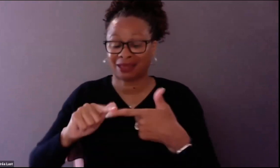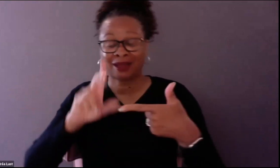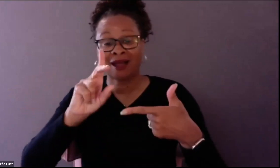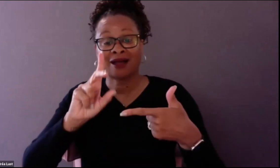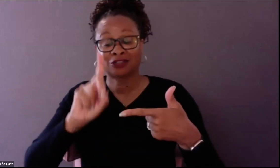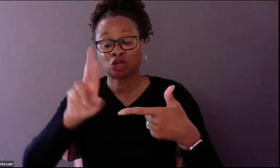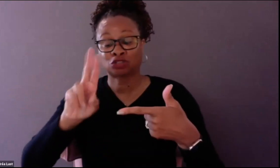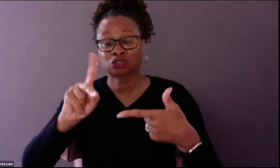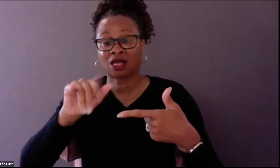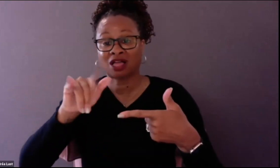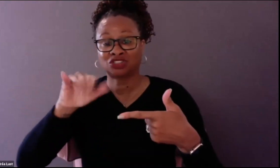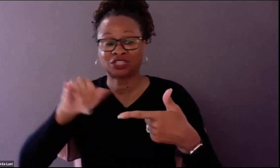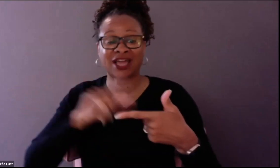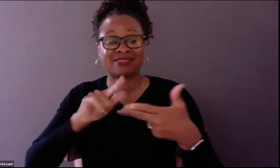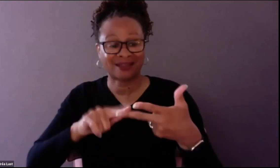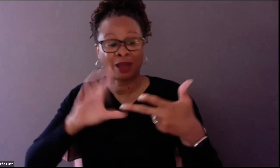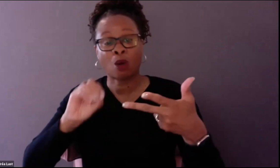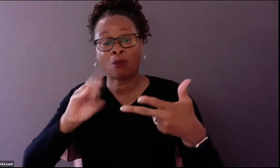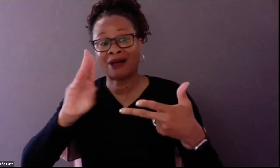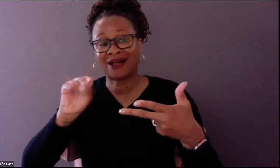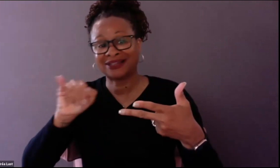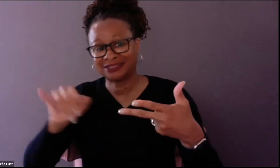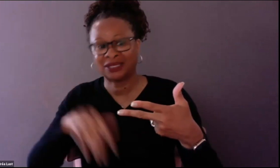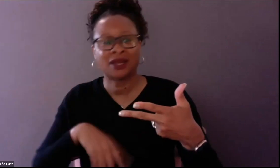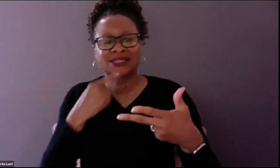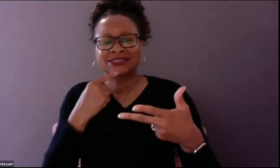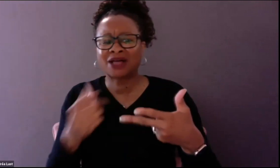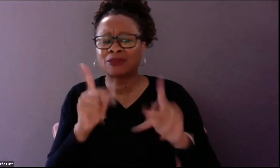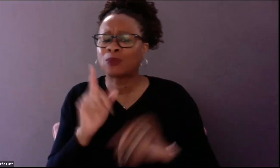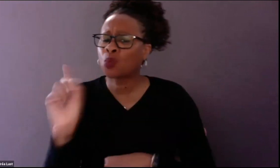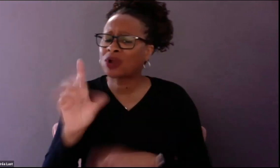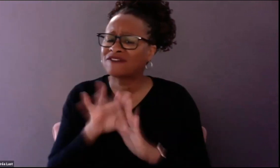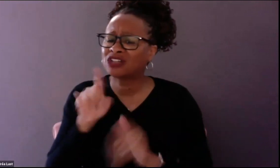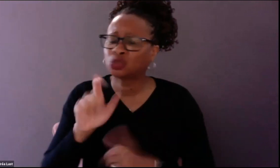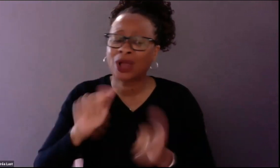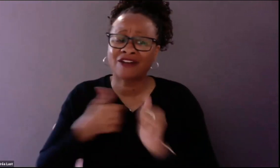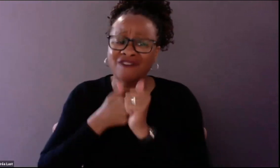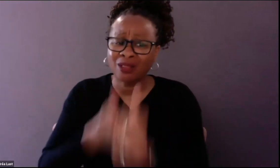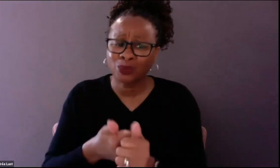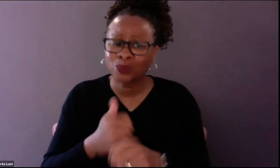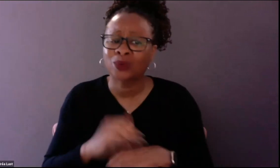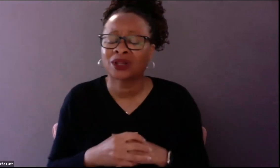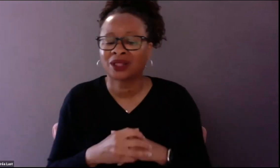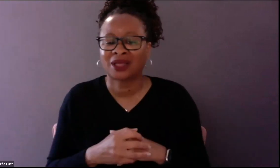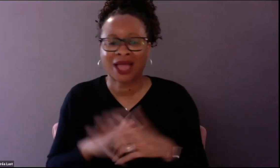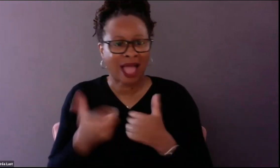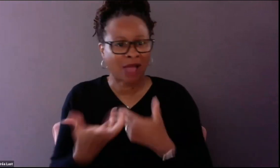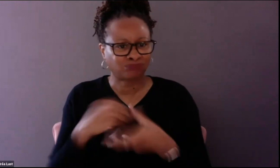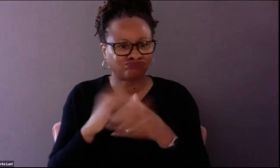to Oboi. Tell the people where to find you, how to follow you, how to engage with